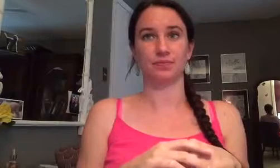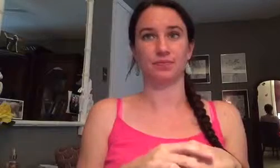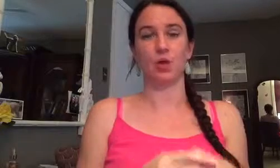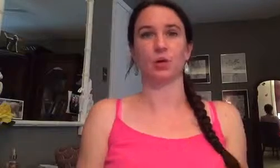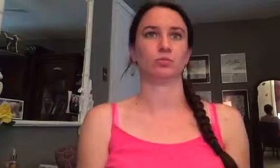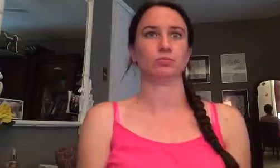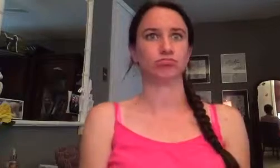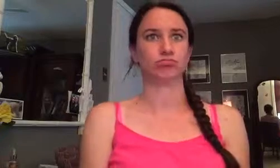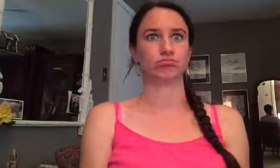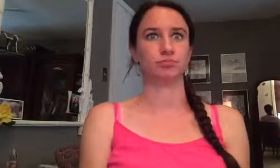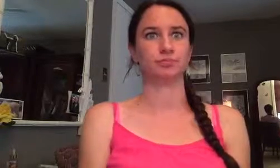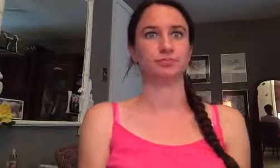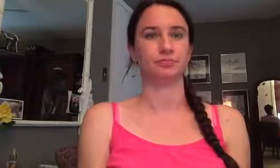transliterating in 1 minute.